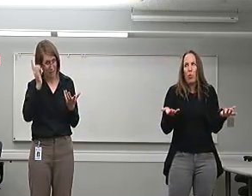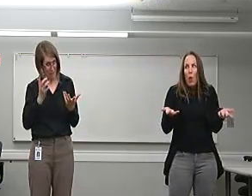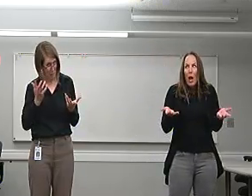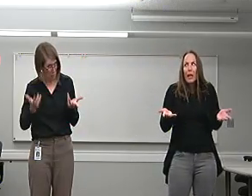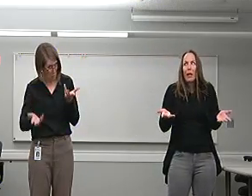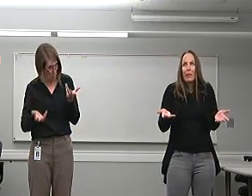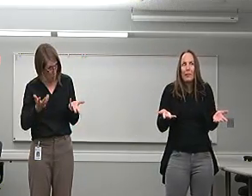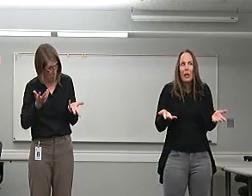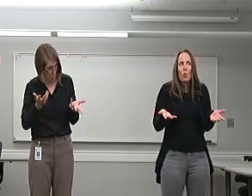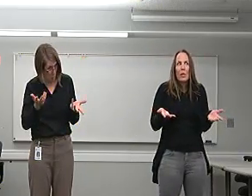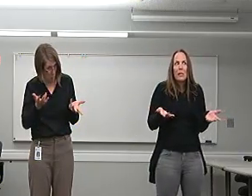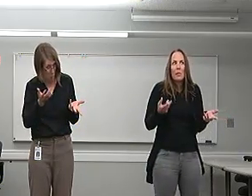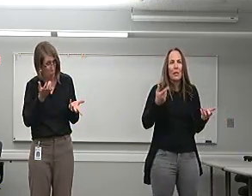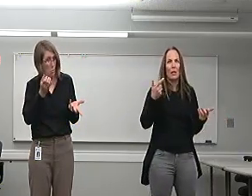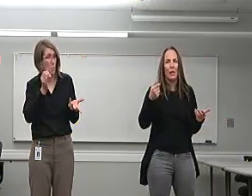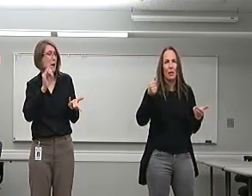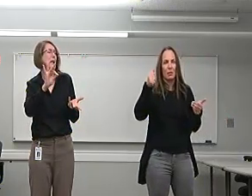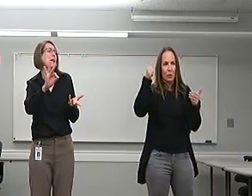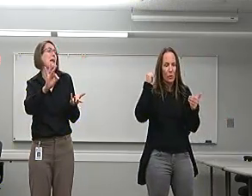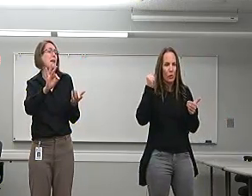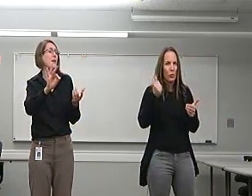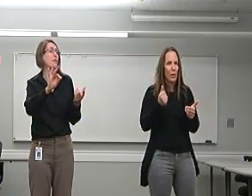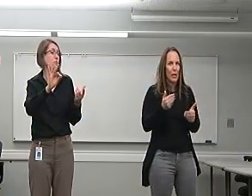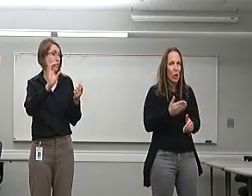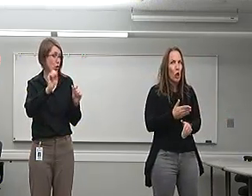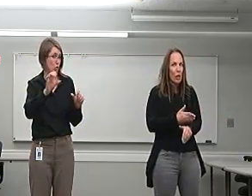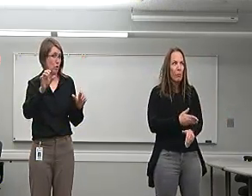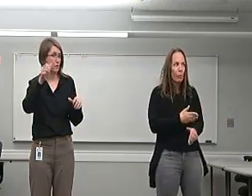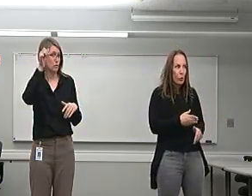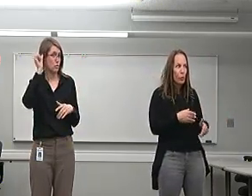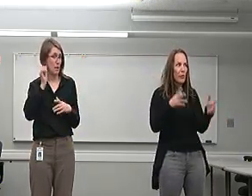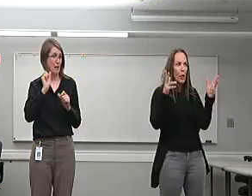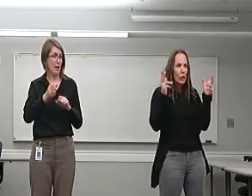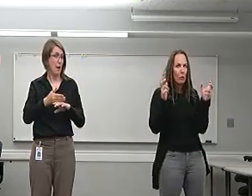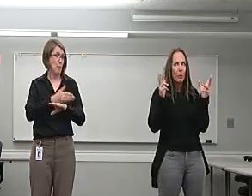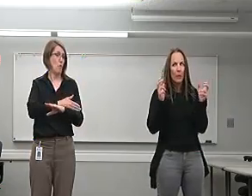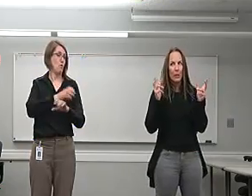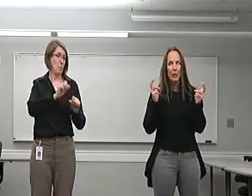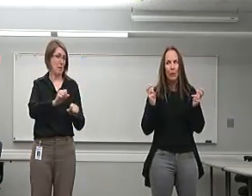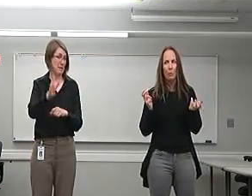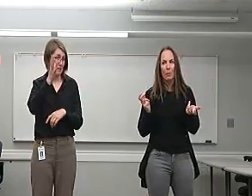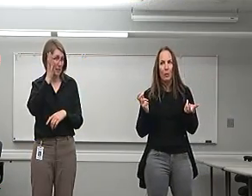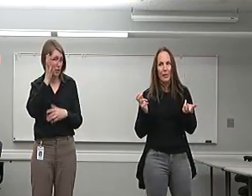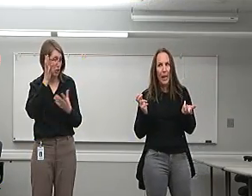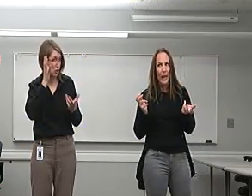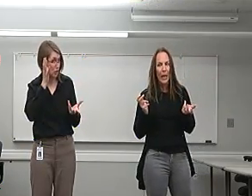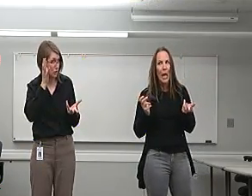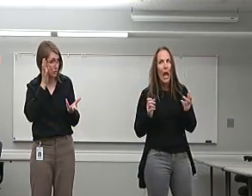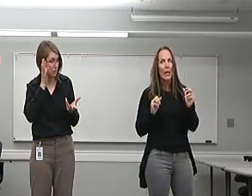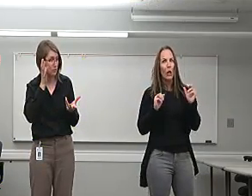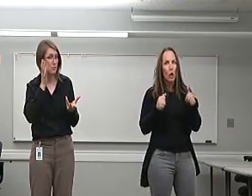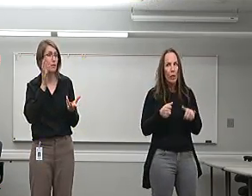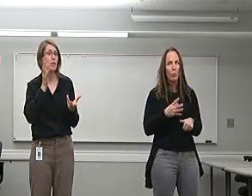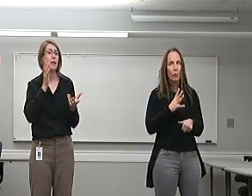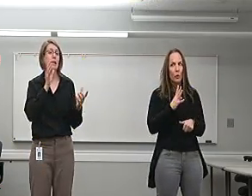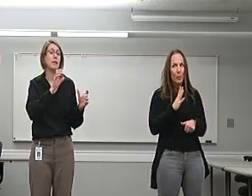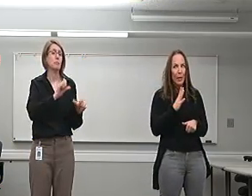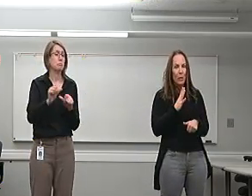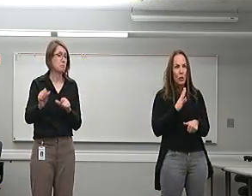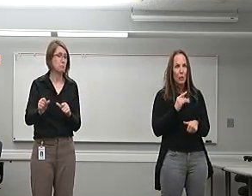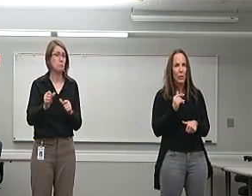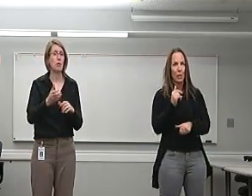there was something they could do surgery and it could improve your ability to hear what people are saying and it could improve your speech? And Leah's